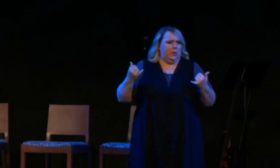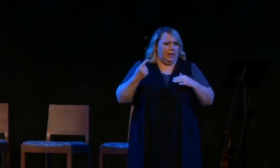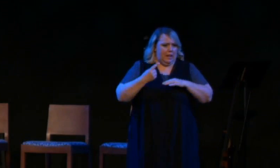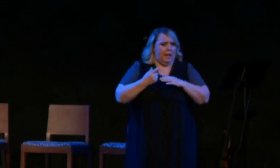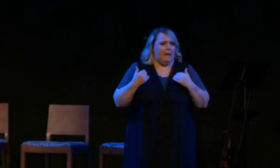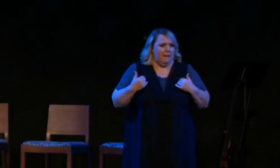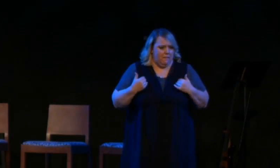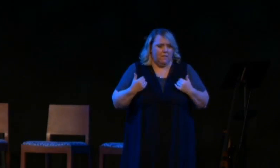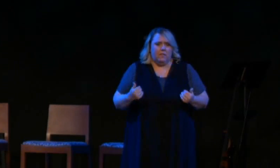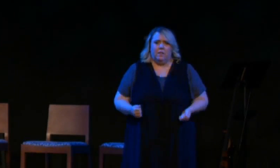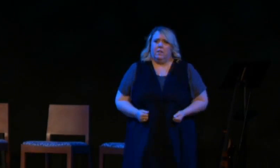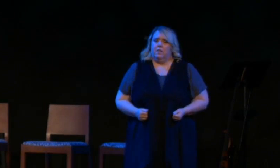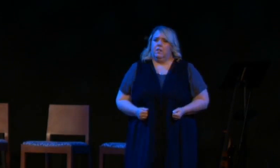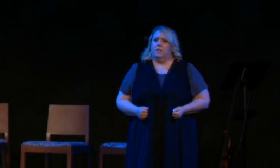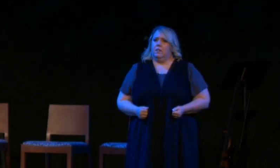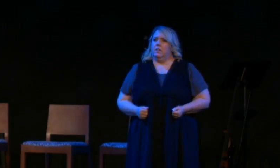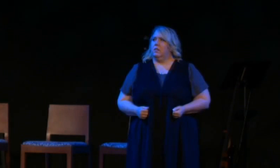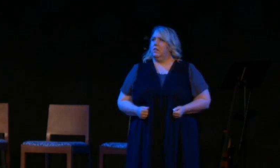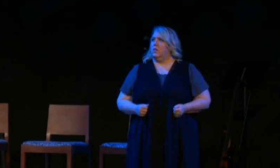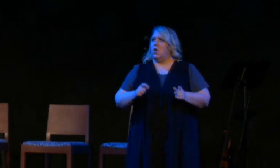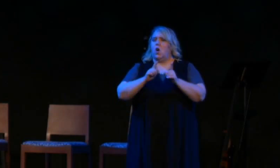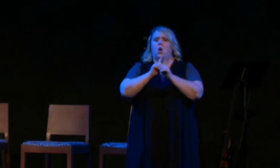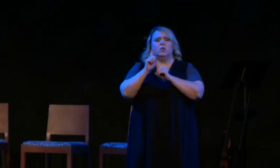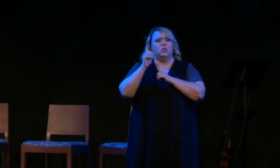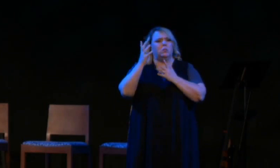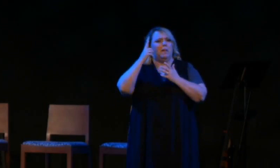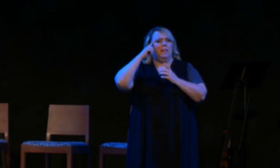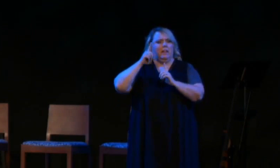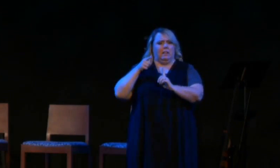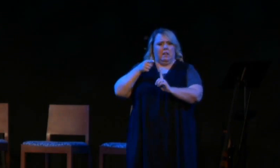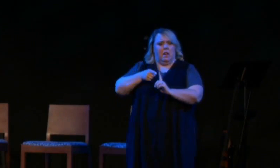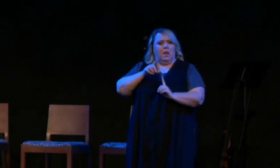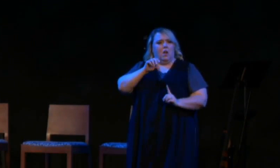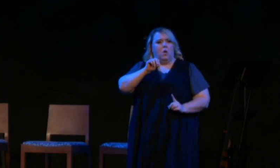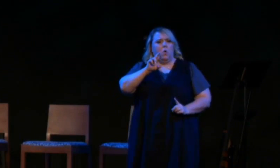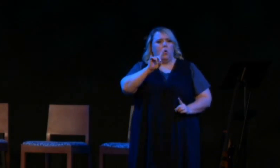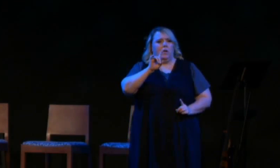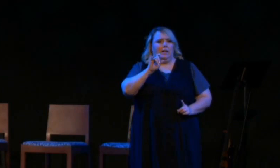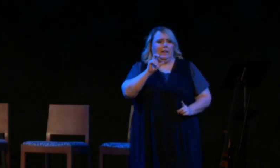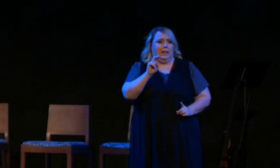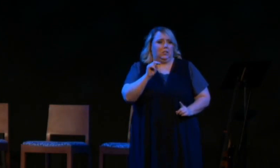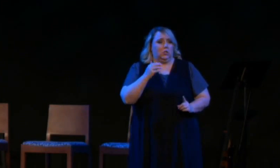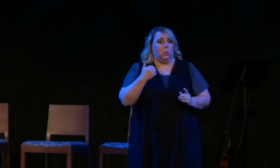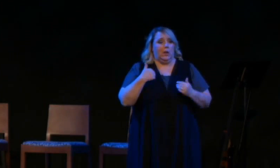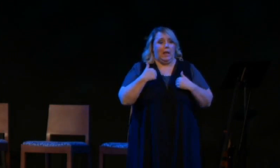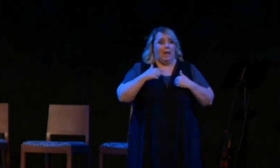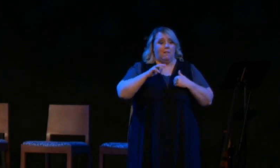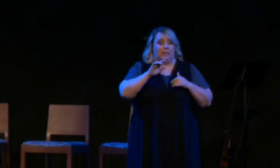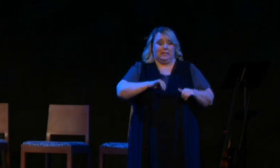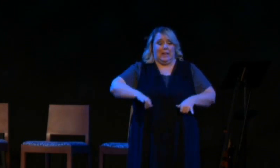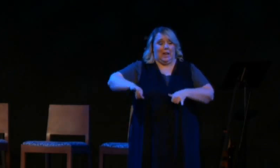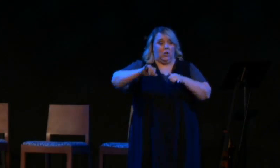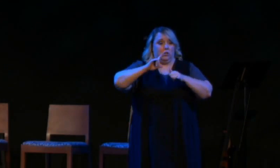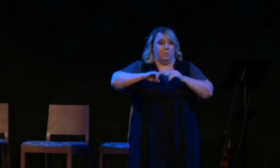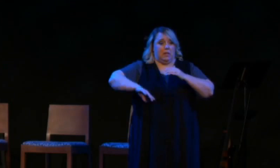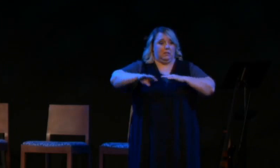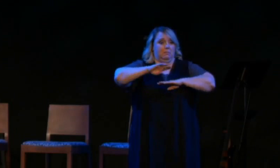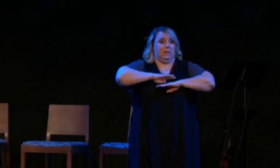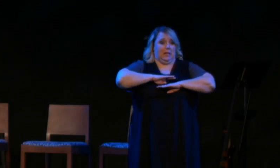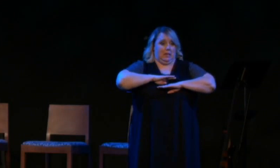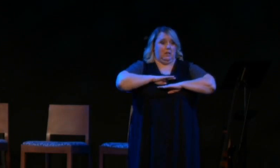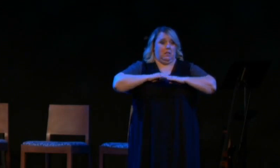we do that you might think of as contextual. For example, in ordination, we have minimum standards in the book of discipline, but every